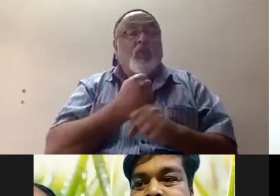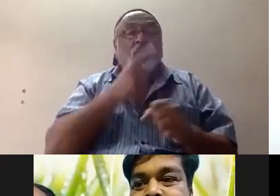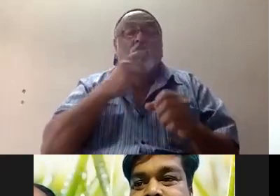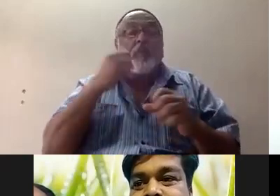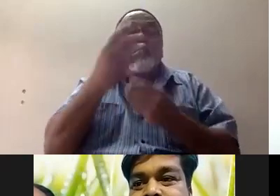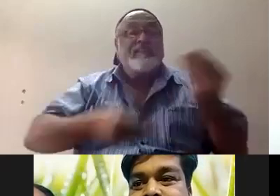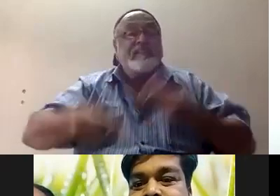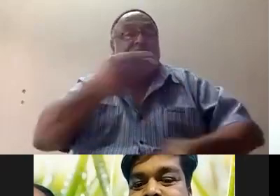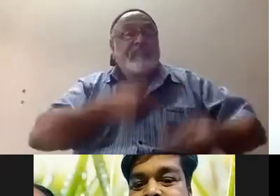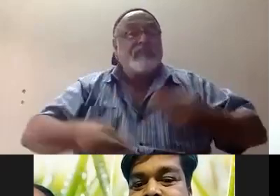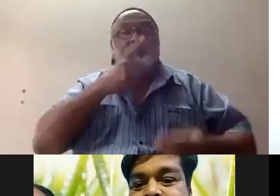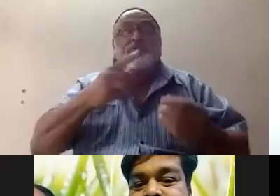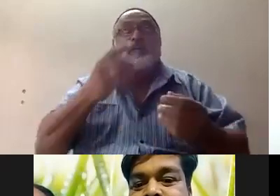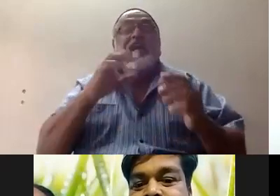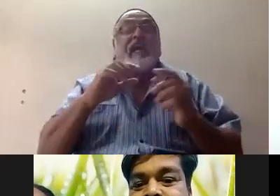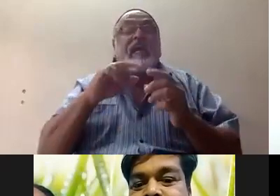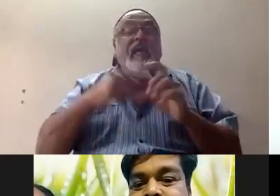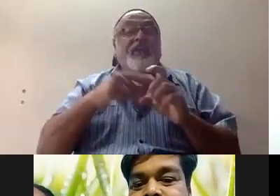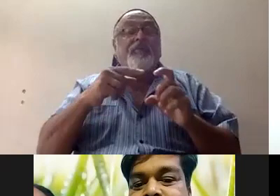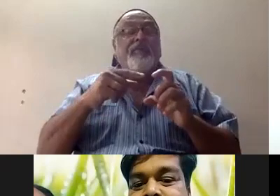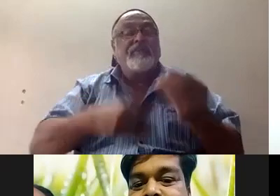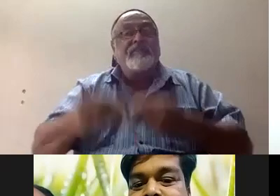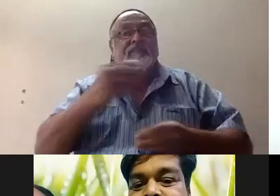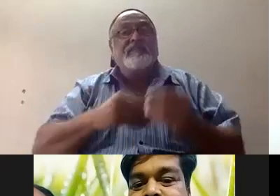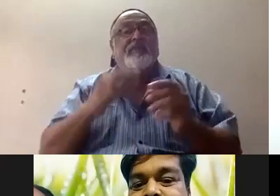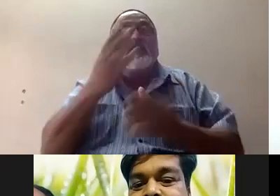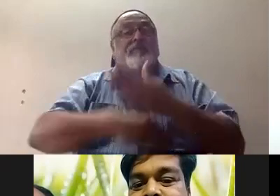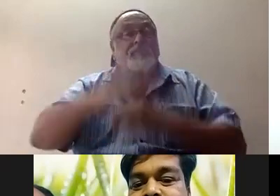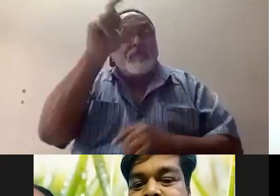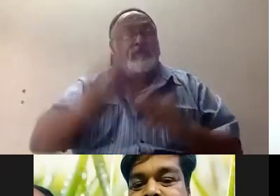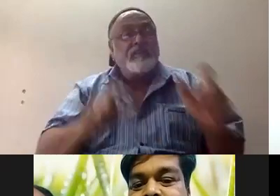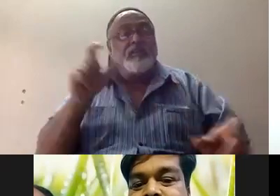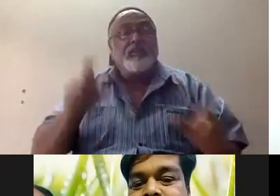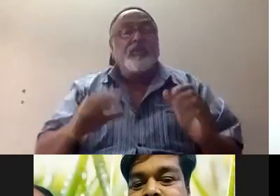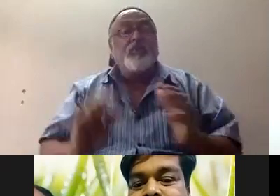to empower them to conduct and grow their respective businesses.